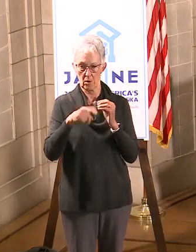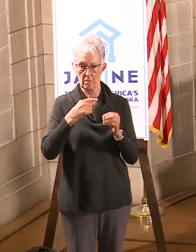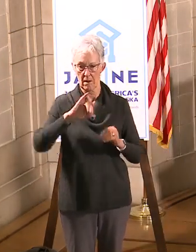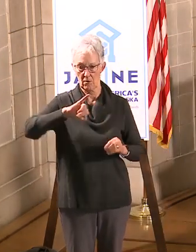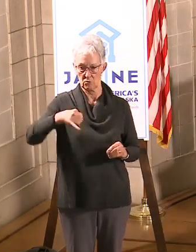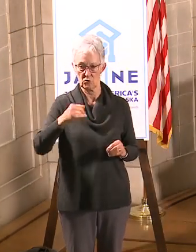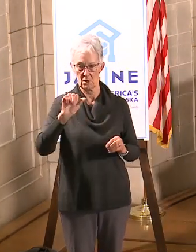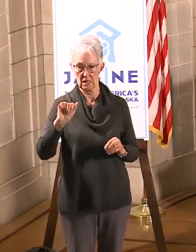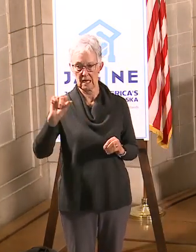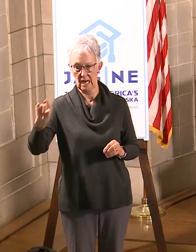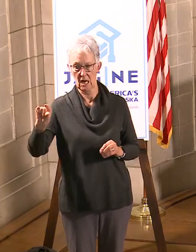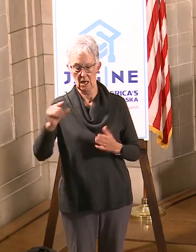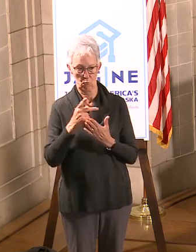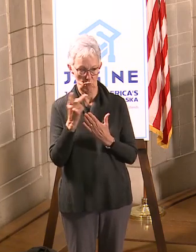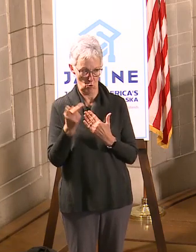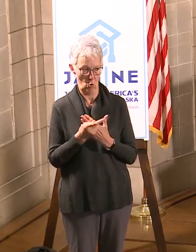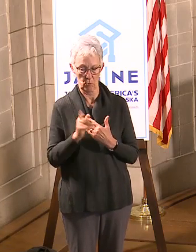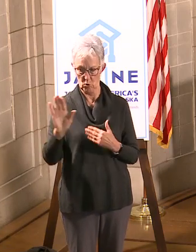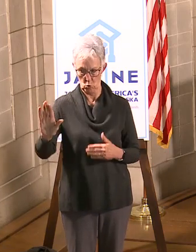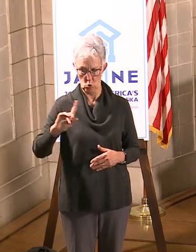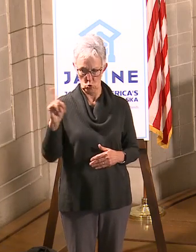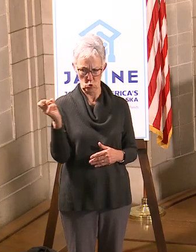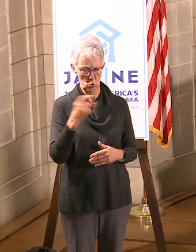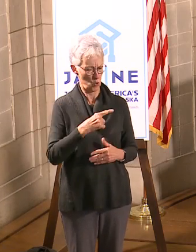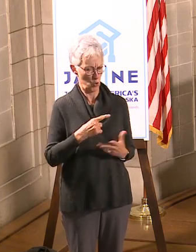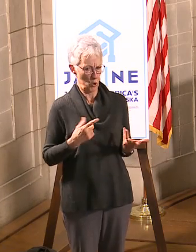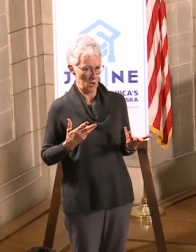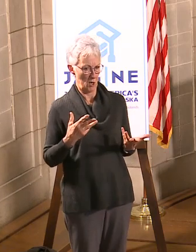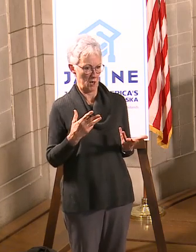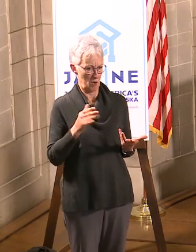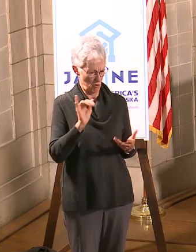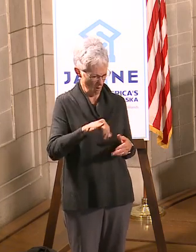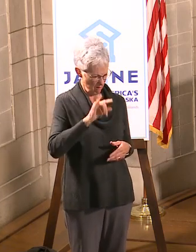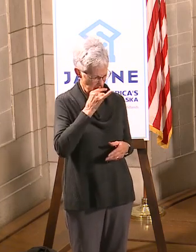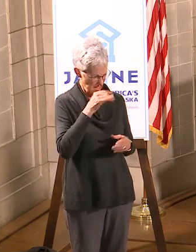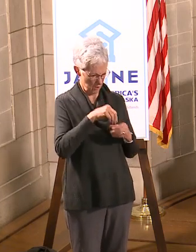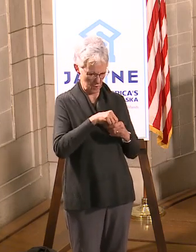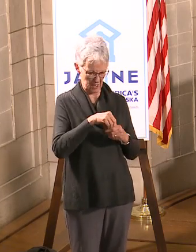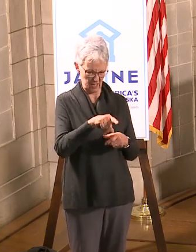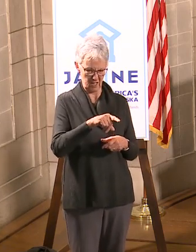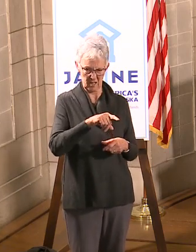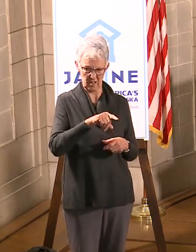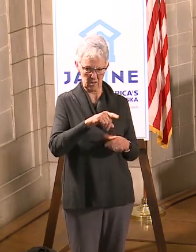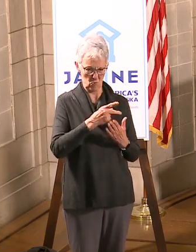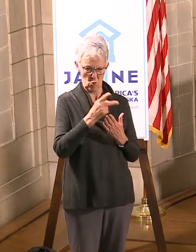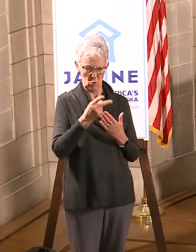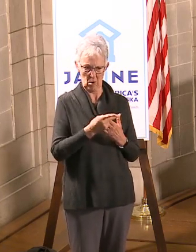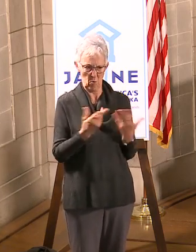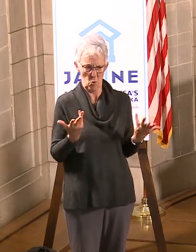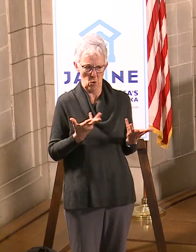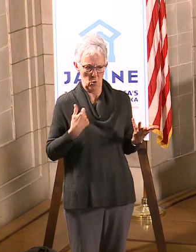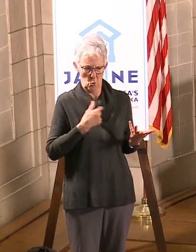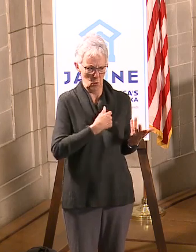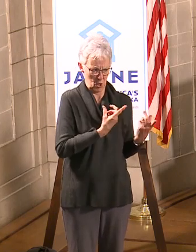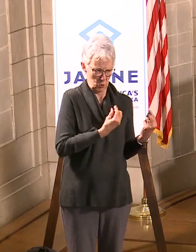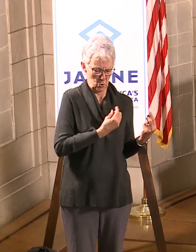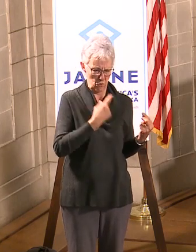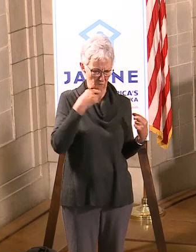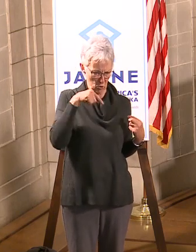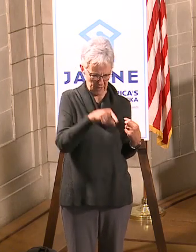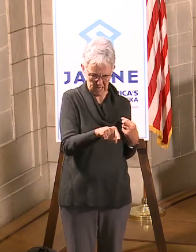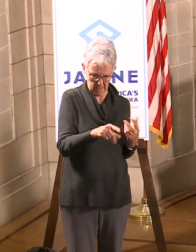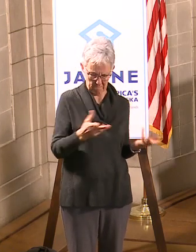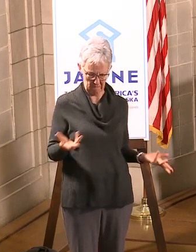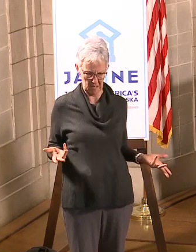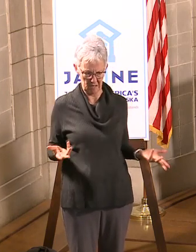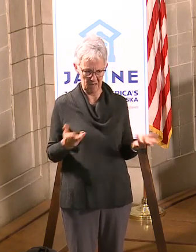So the question was around what are we doing with these kids and who's doing it with regard to Jobs for America's Graduates, and how